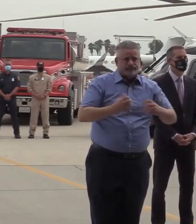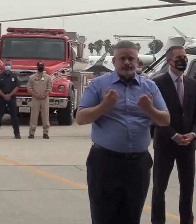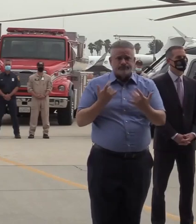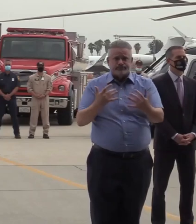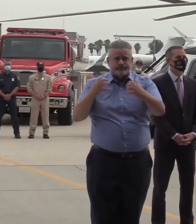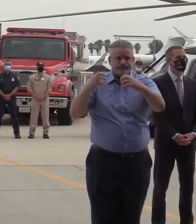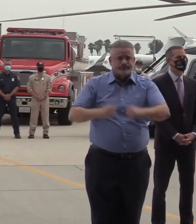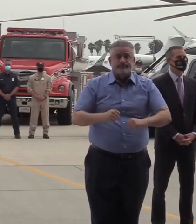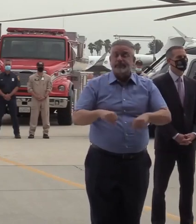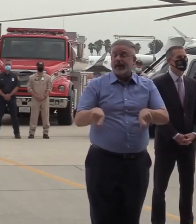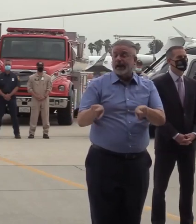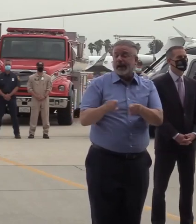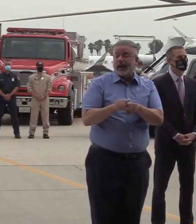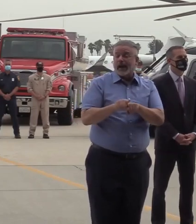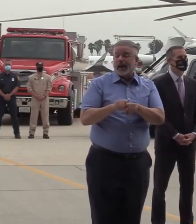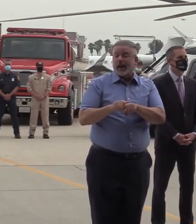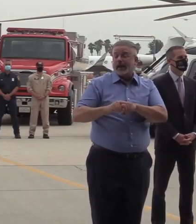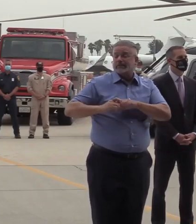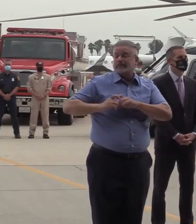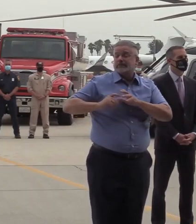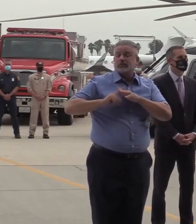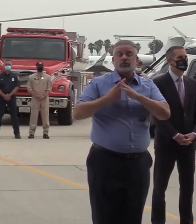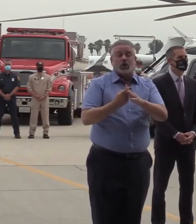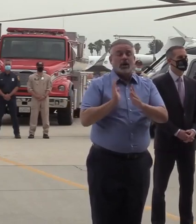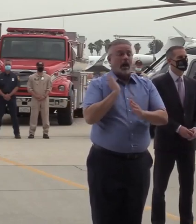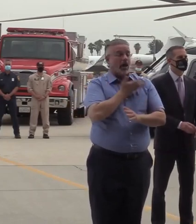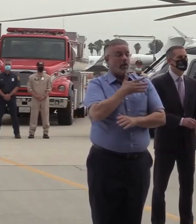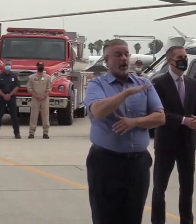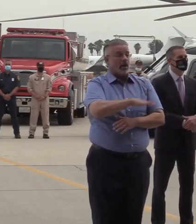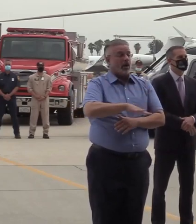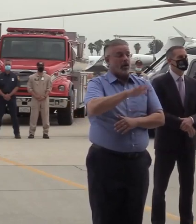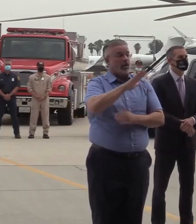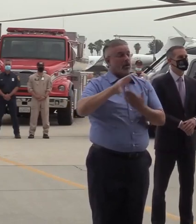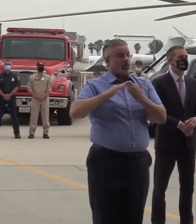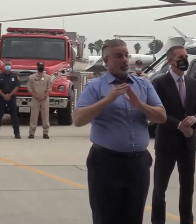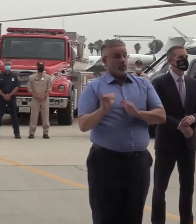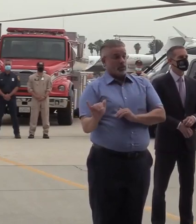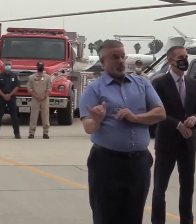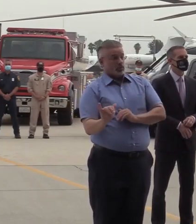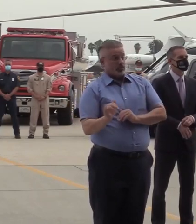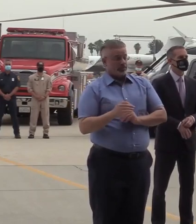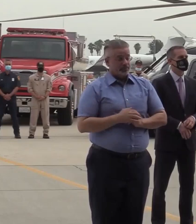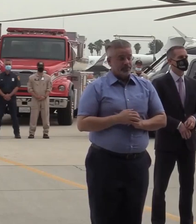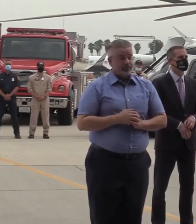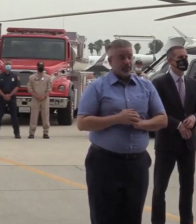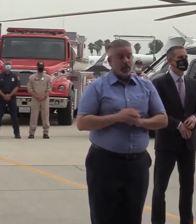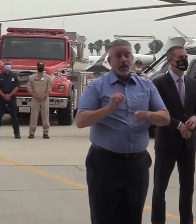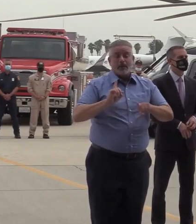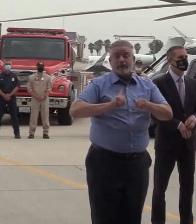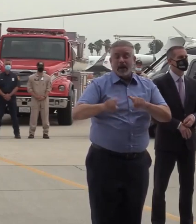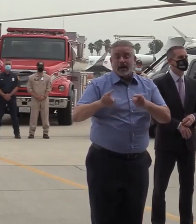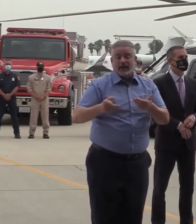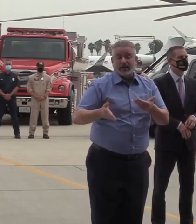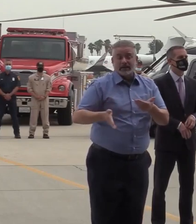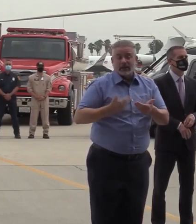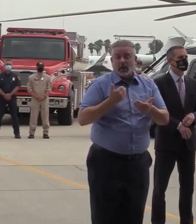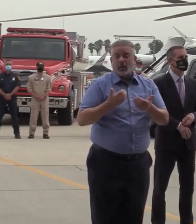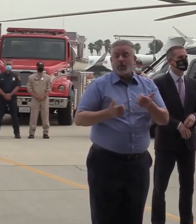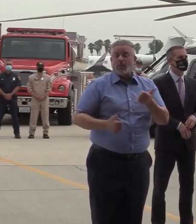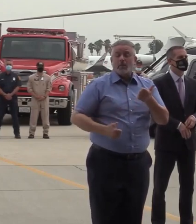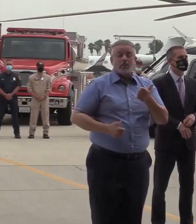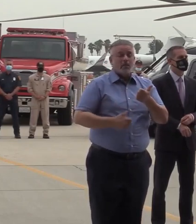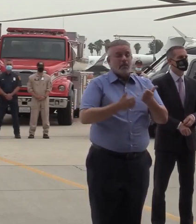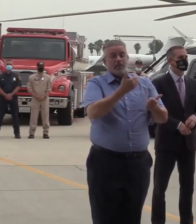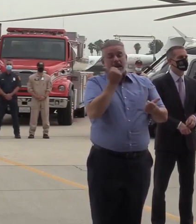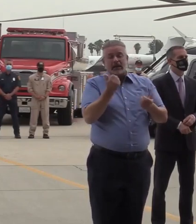wildfires as they develop in our neighborhoods and in our communities. But the easiest and most